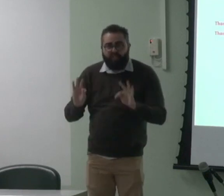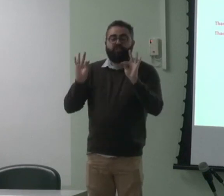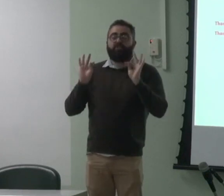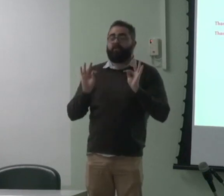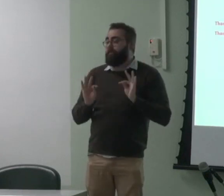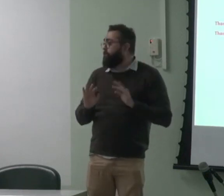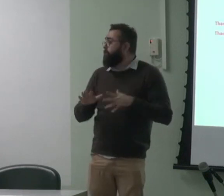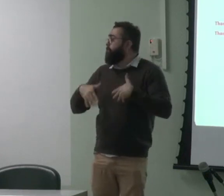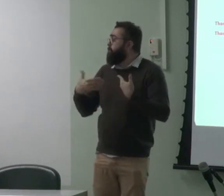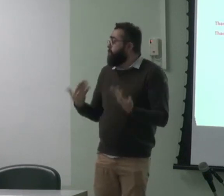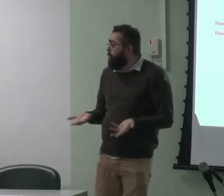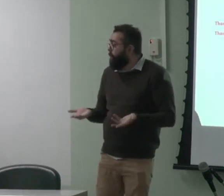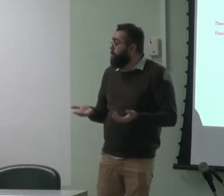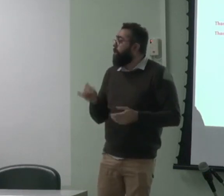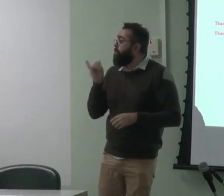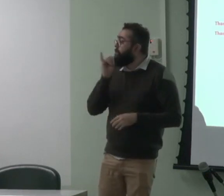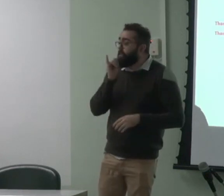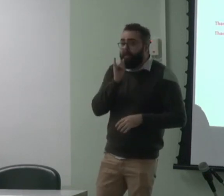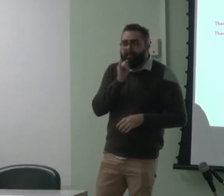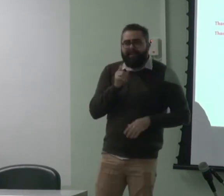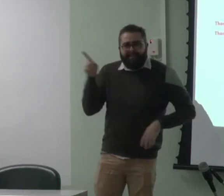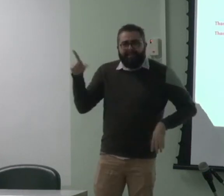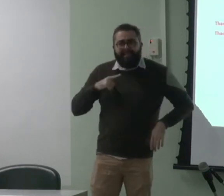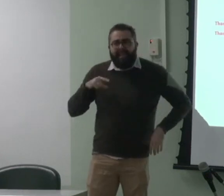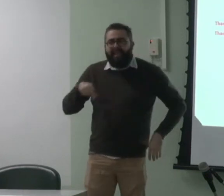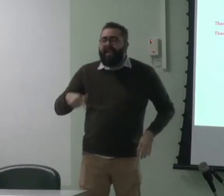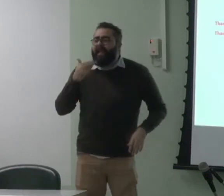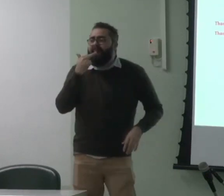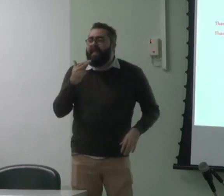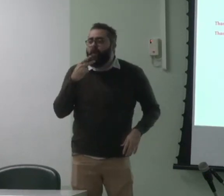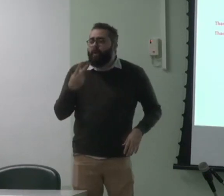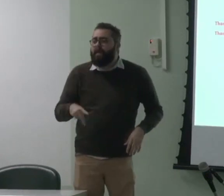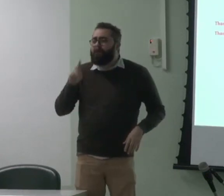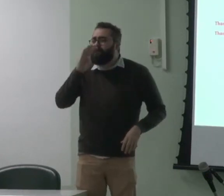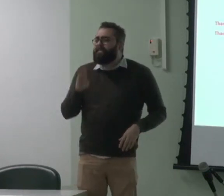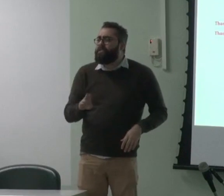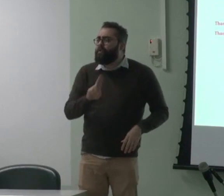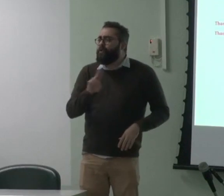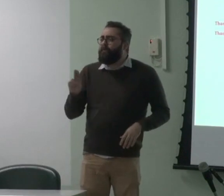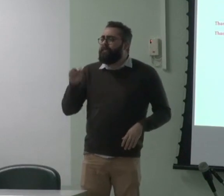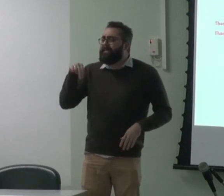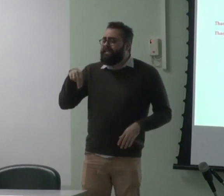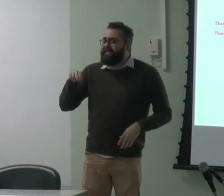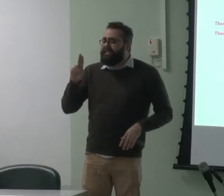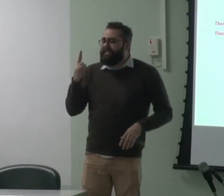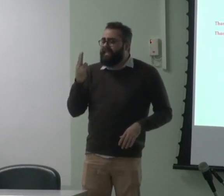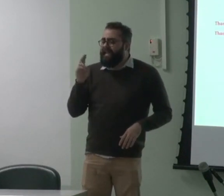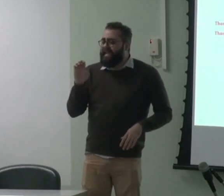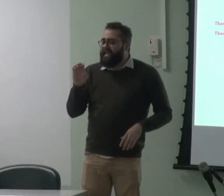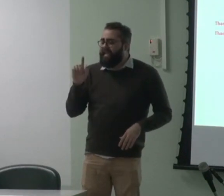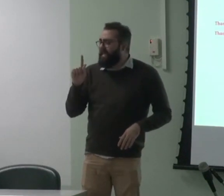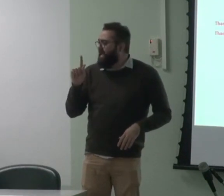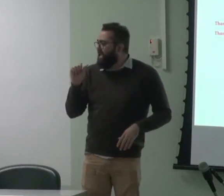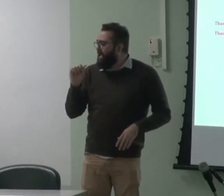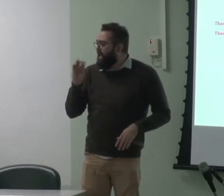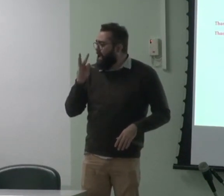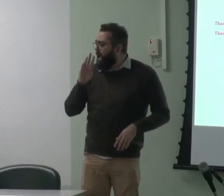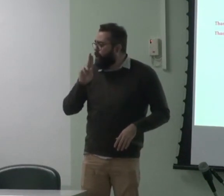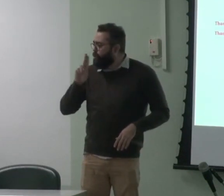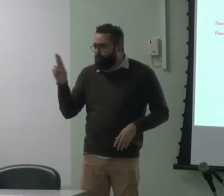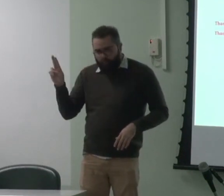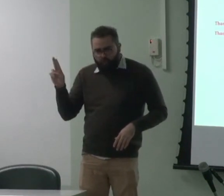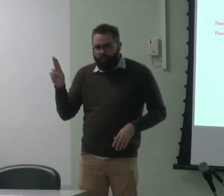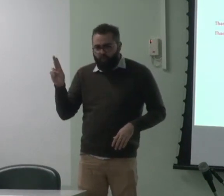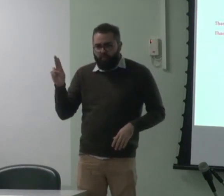treebank of Nyangatu, I can say that the two validation